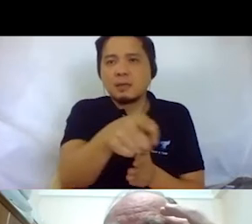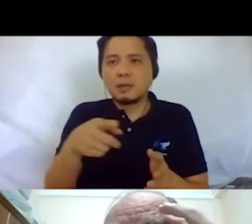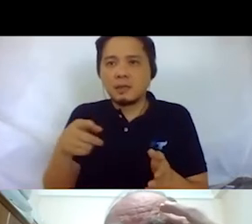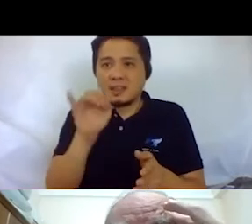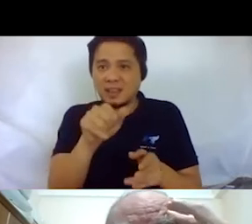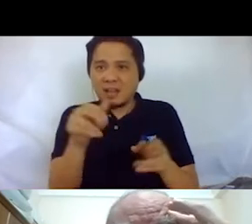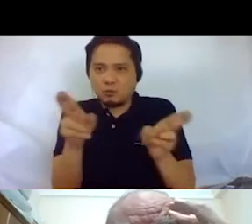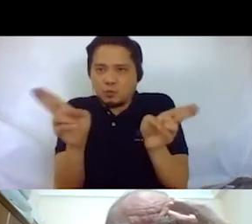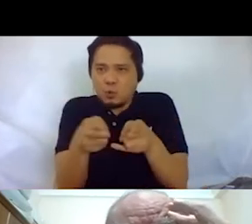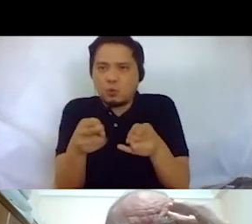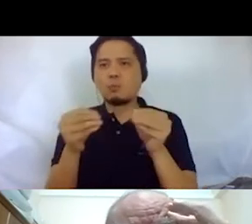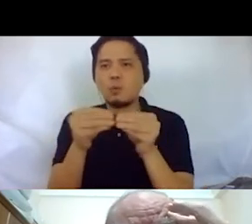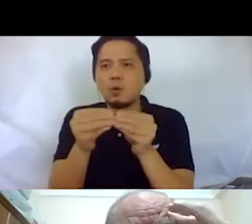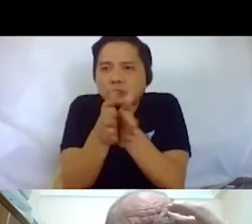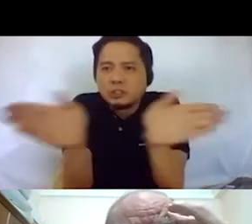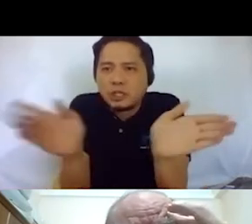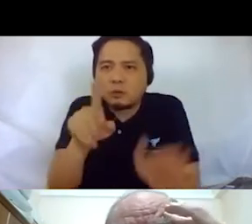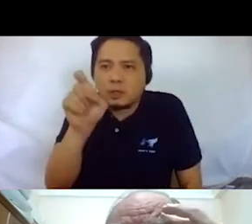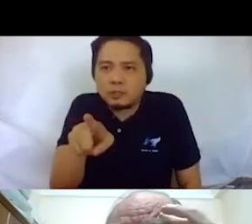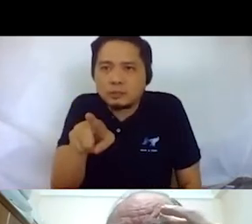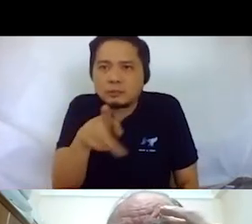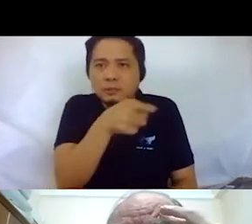that's a more general question.